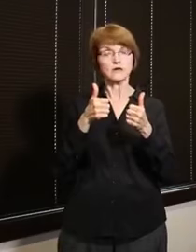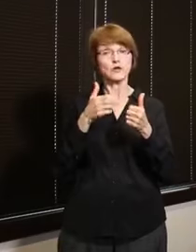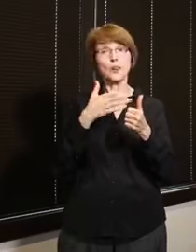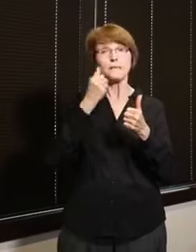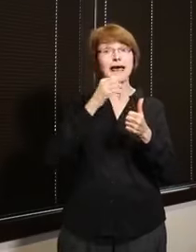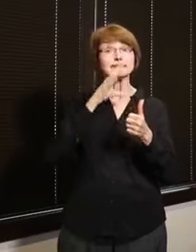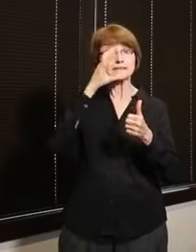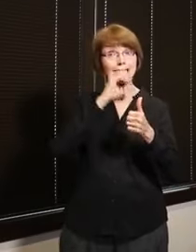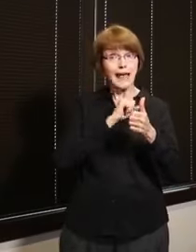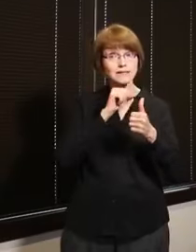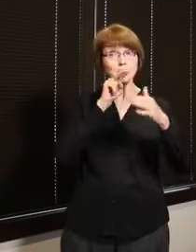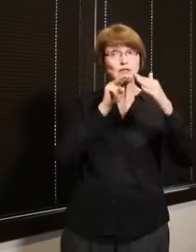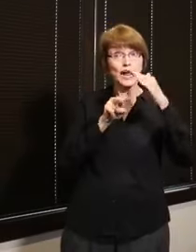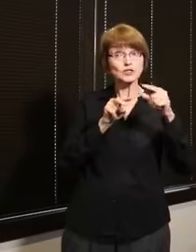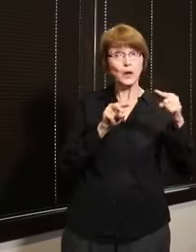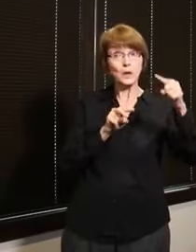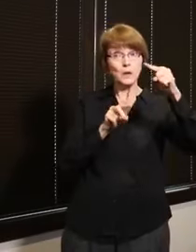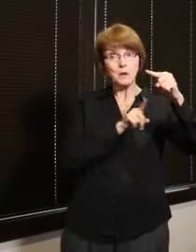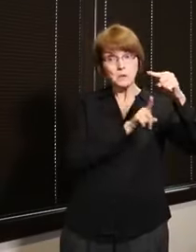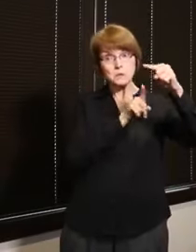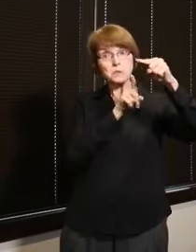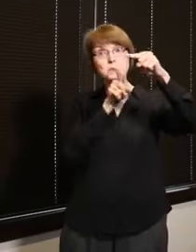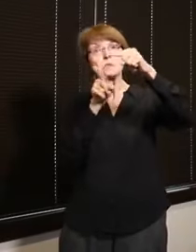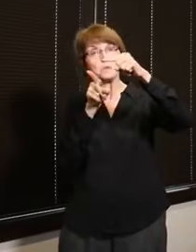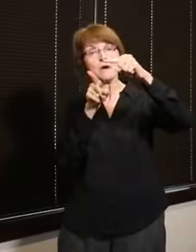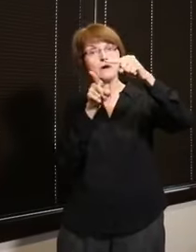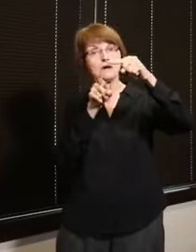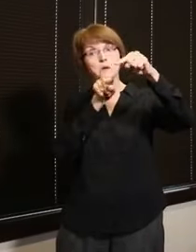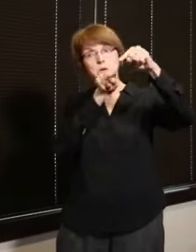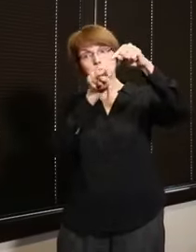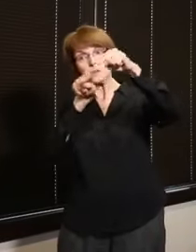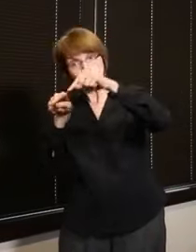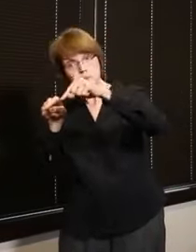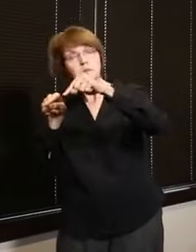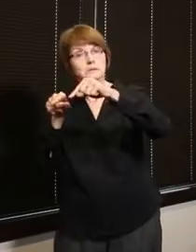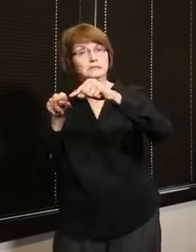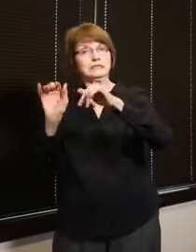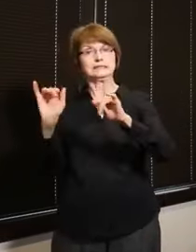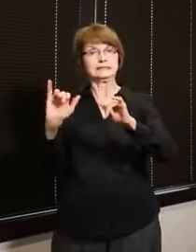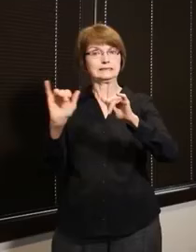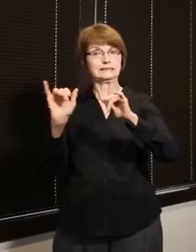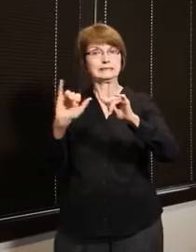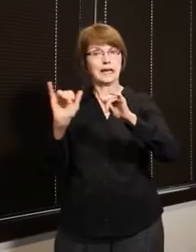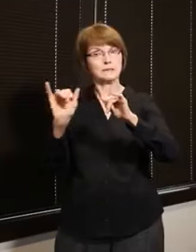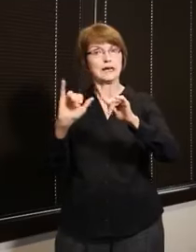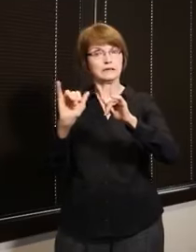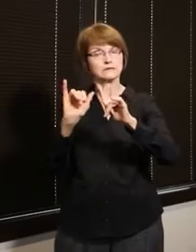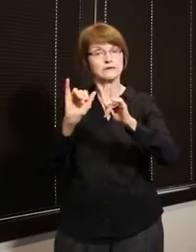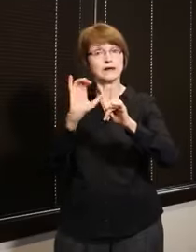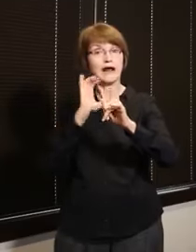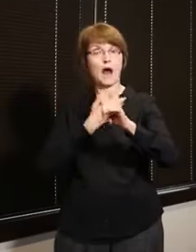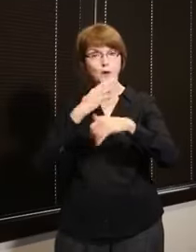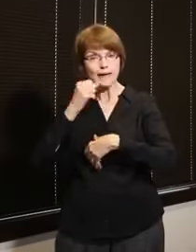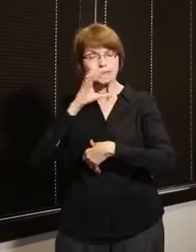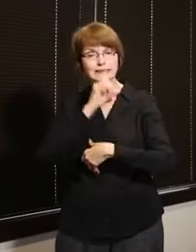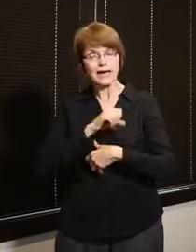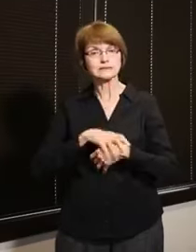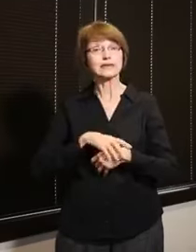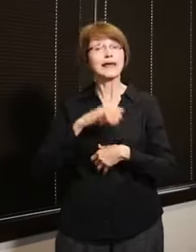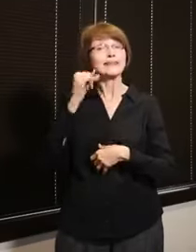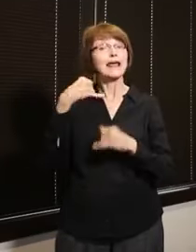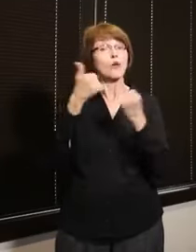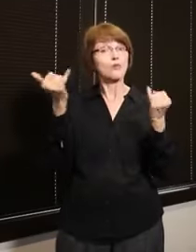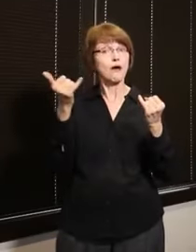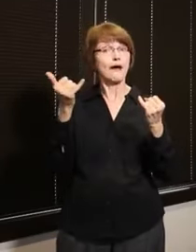guess model. And so numbers are declining. It's following very well with the curve. The yellow line is,